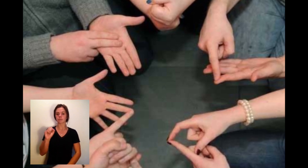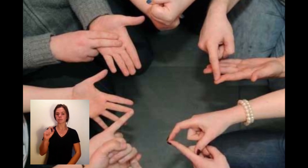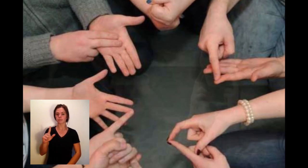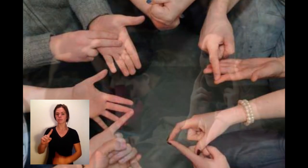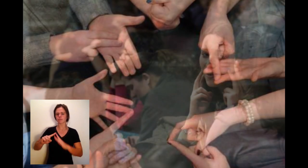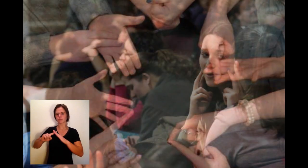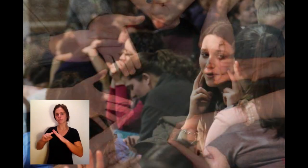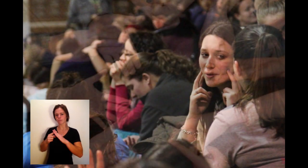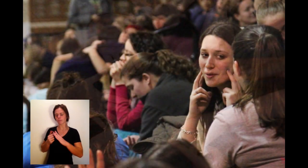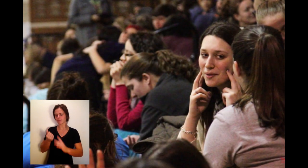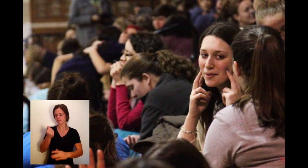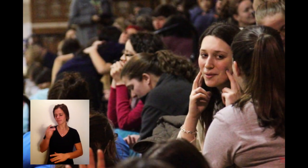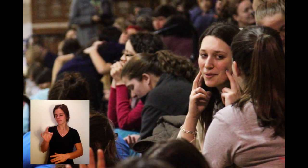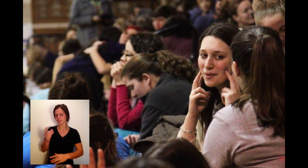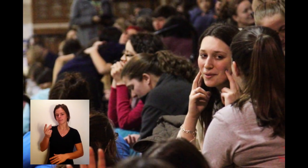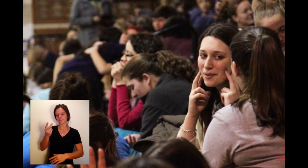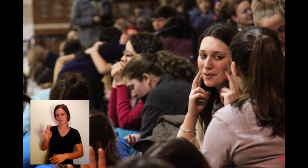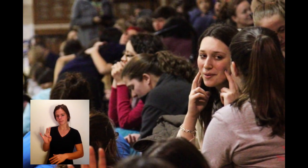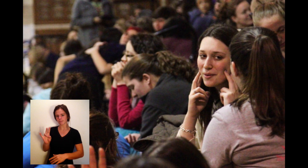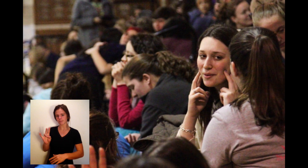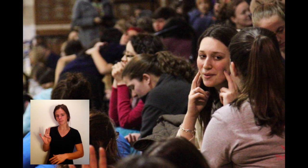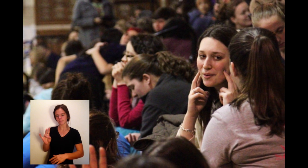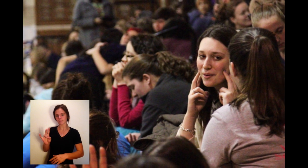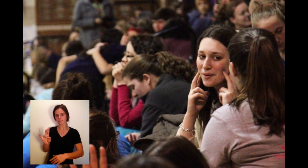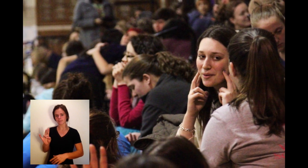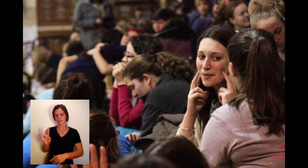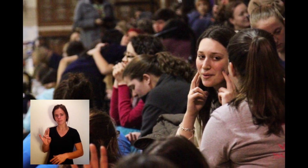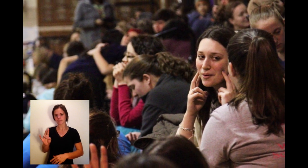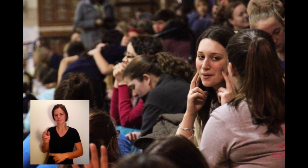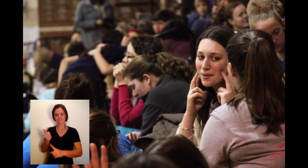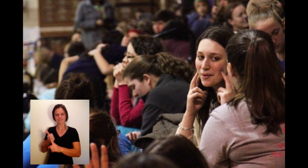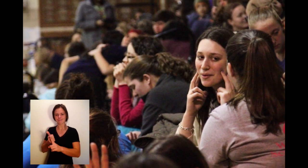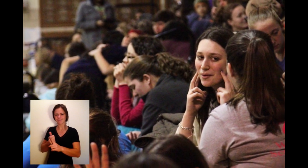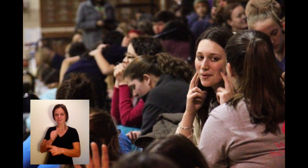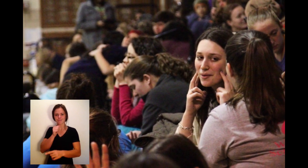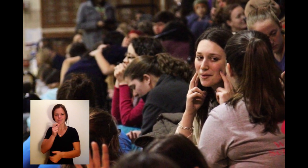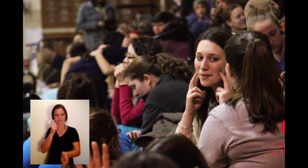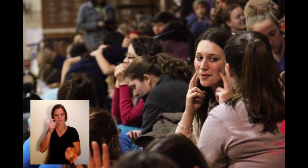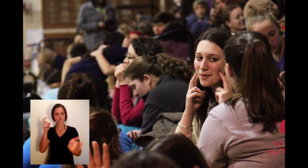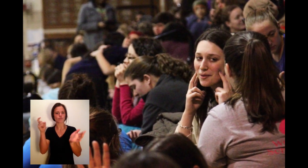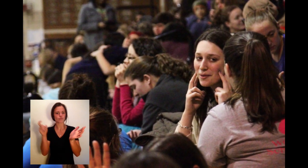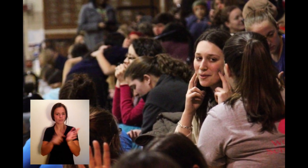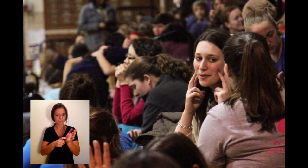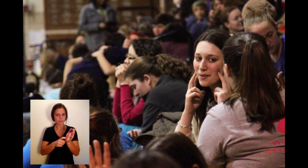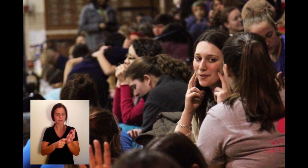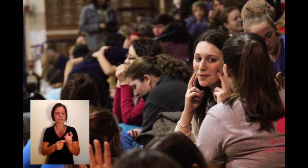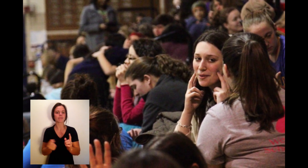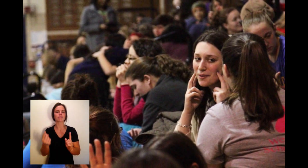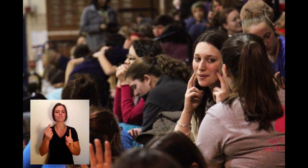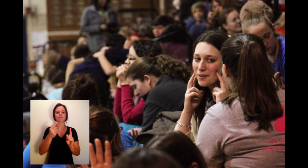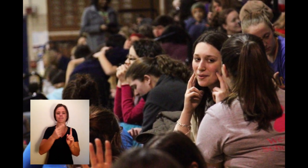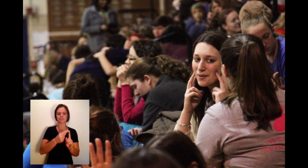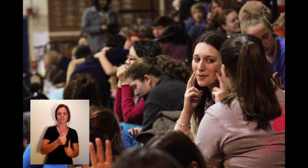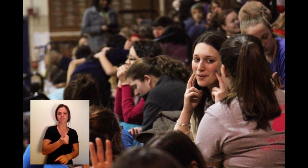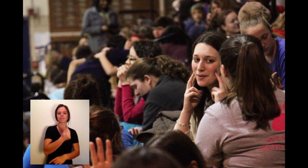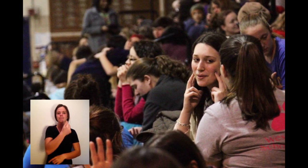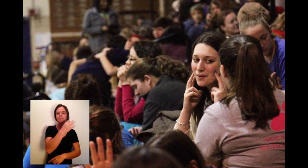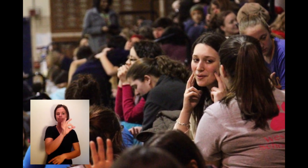Canada. Although American Sign Language, ASL, has been around since 1817, it